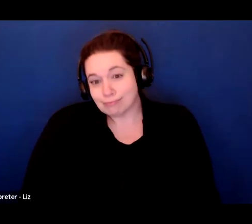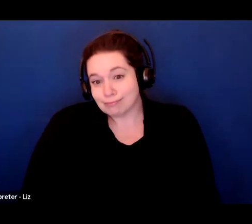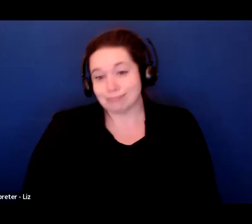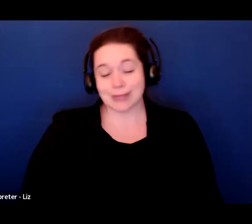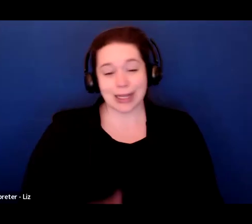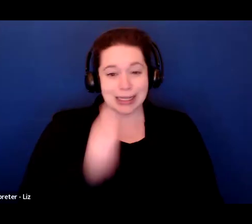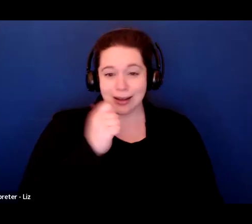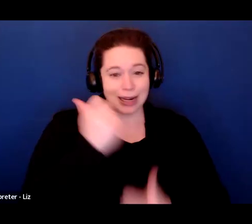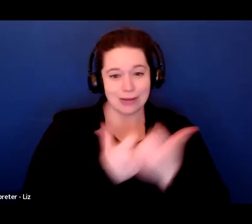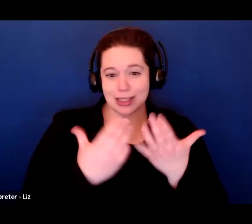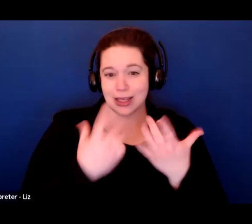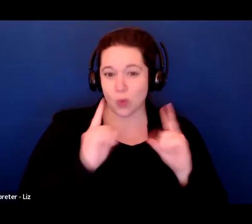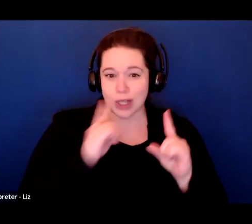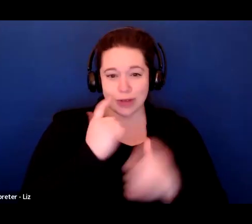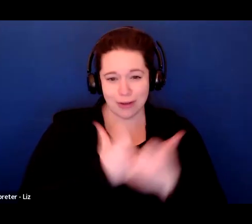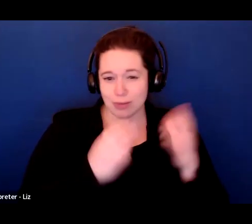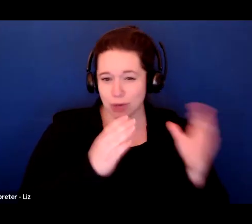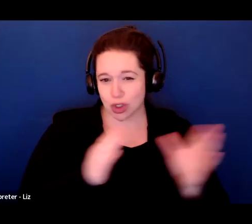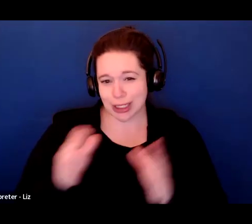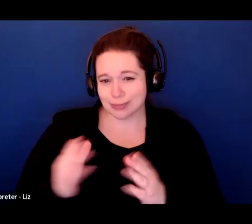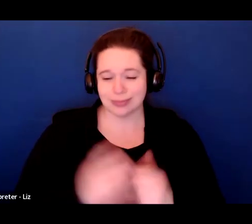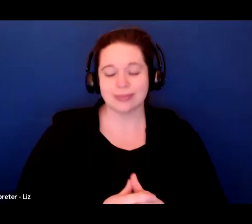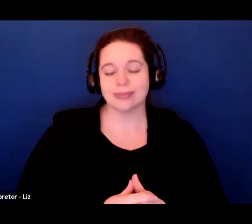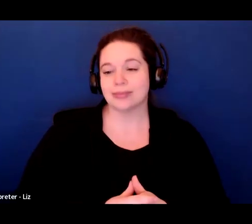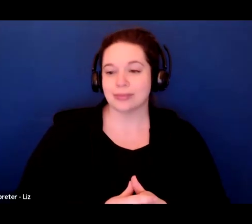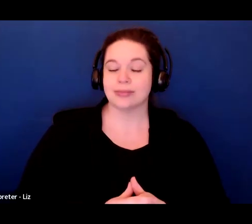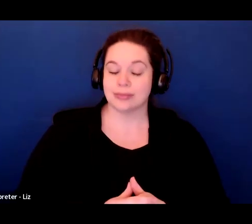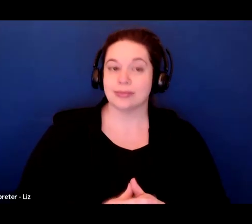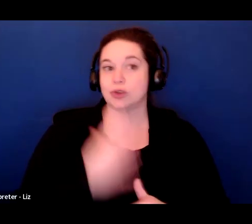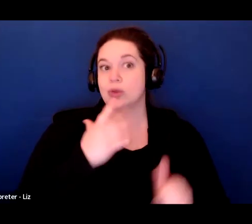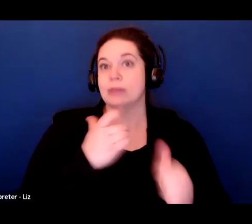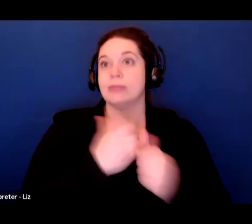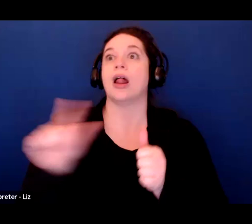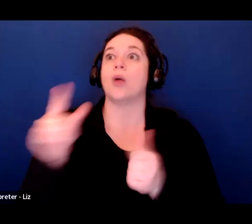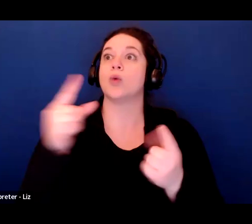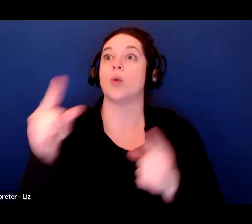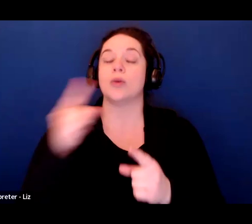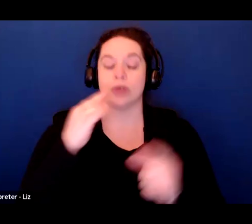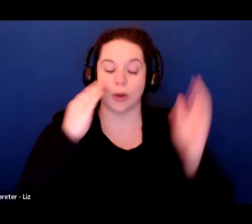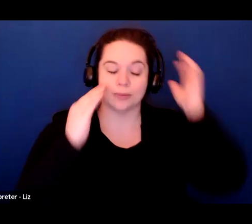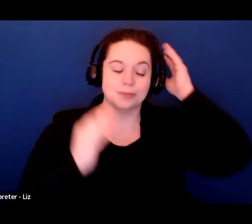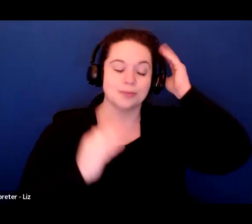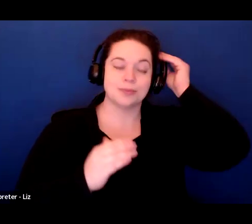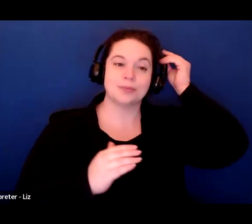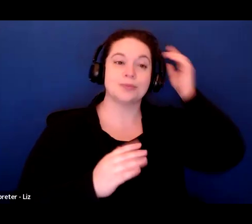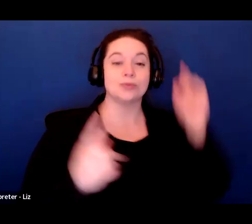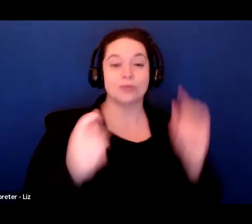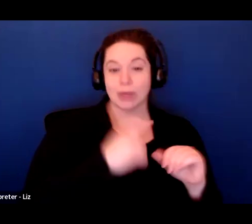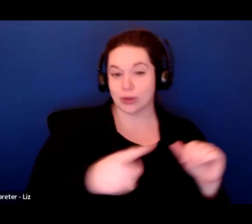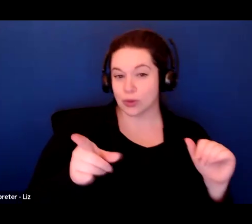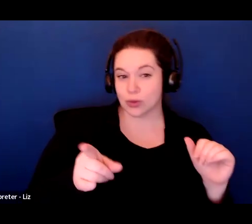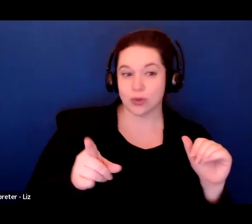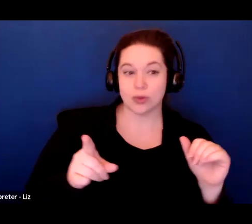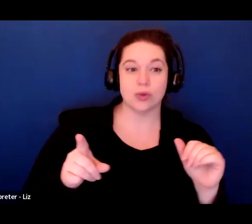everybody, so it's good to keep up with what's going on and then you'll know. So back to the neurosurgeon question is be sure and ask